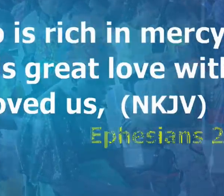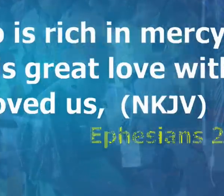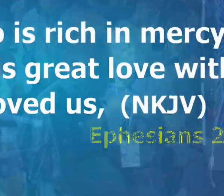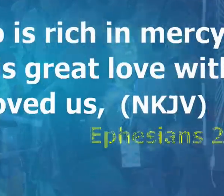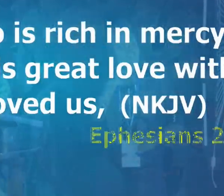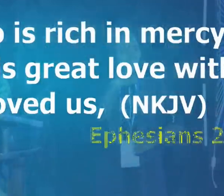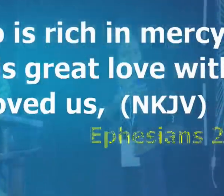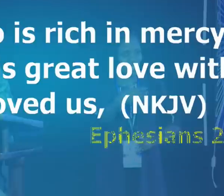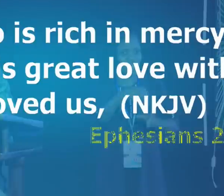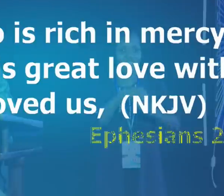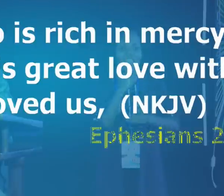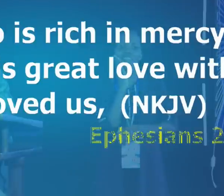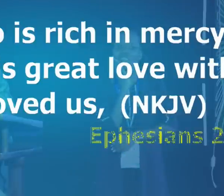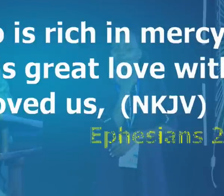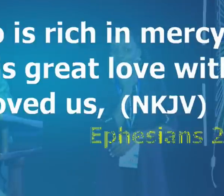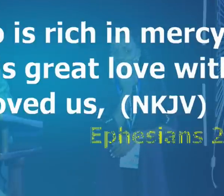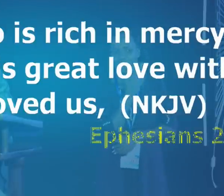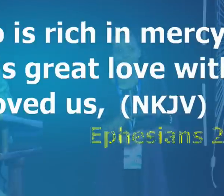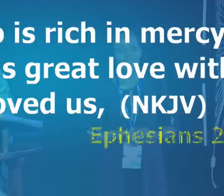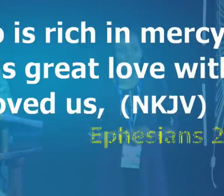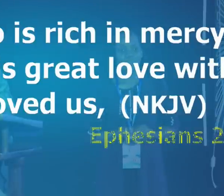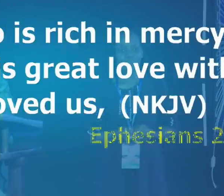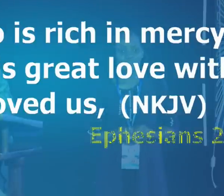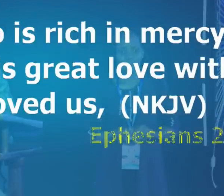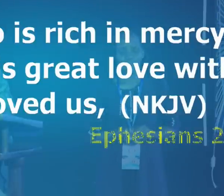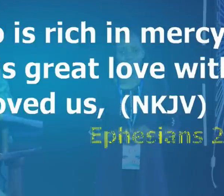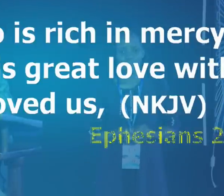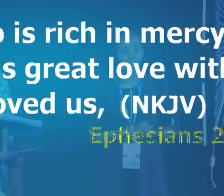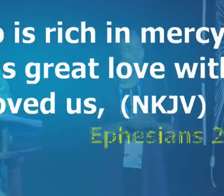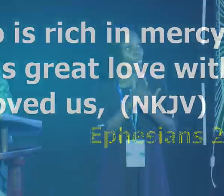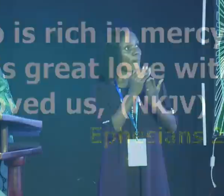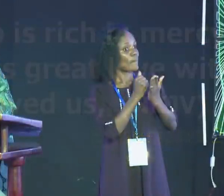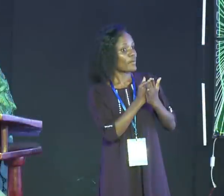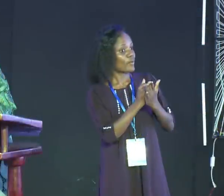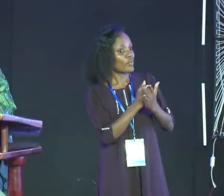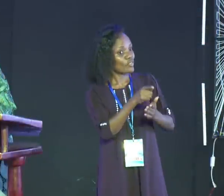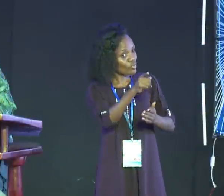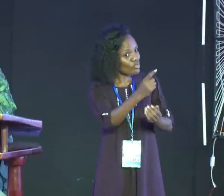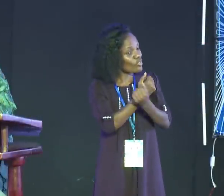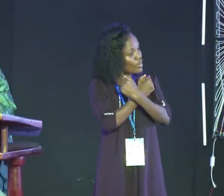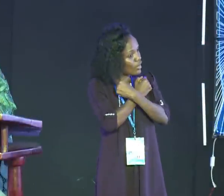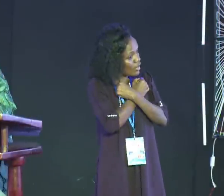the Bible says he is rich in mercy. Because